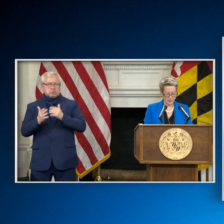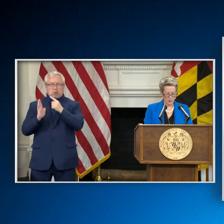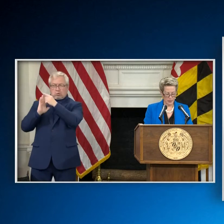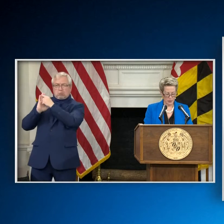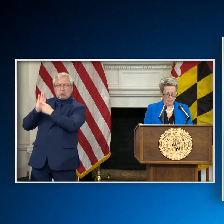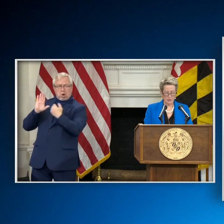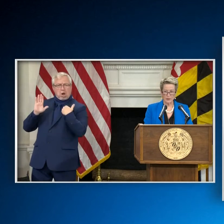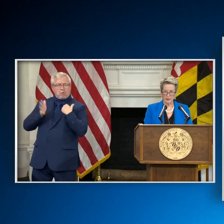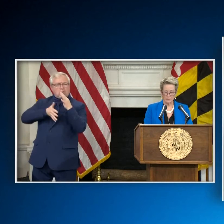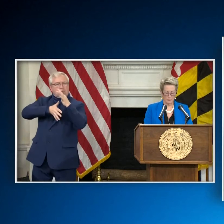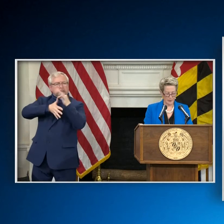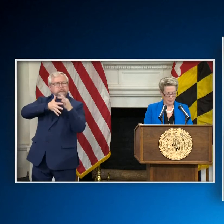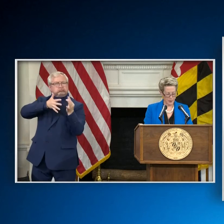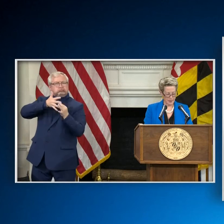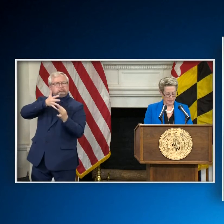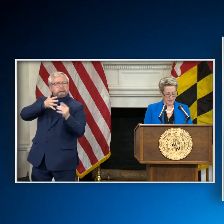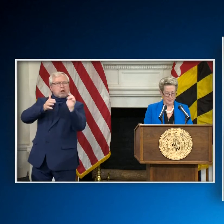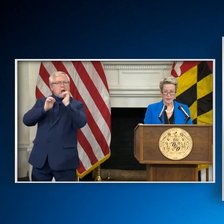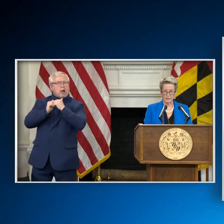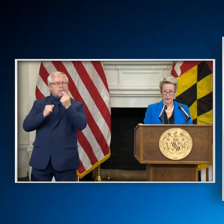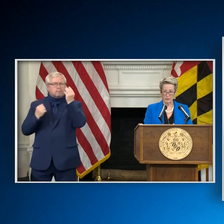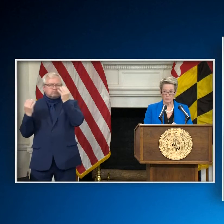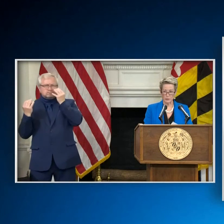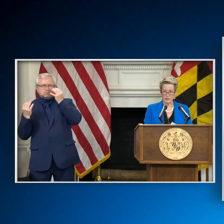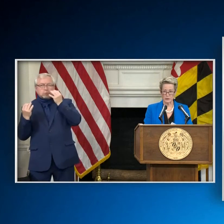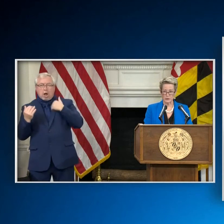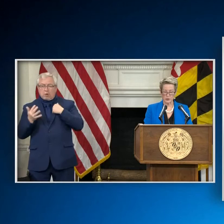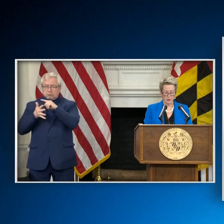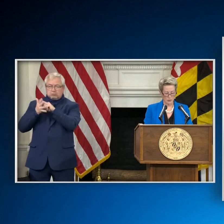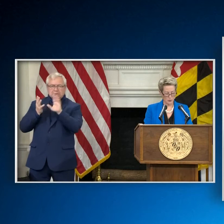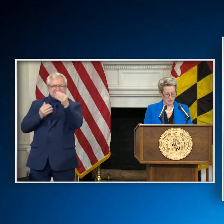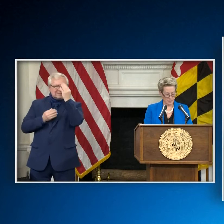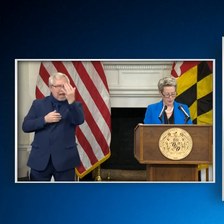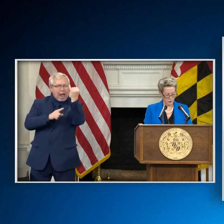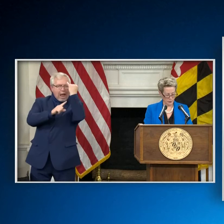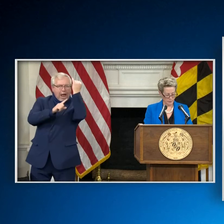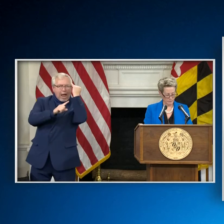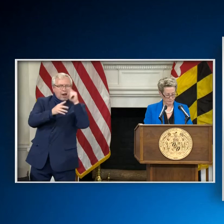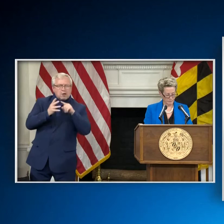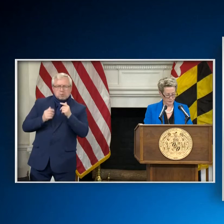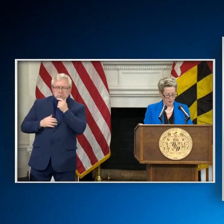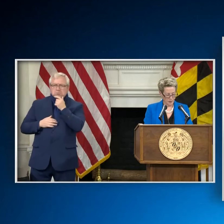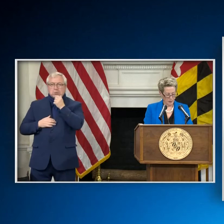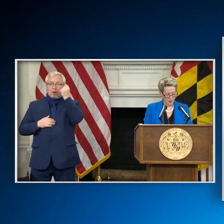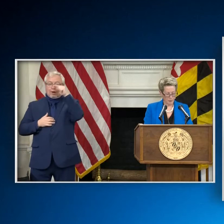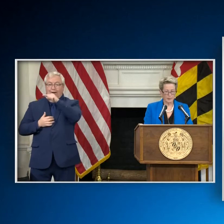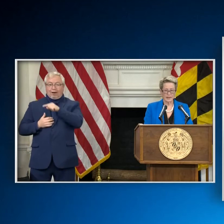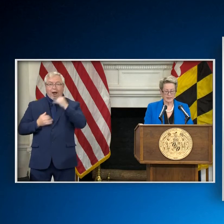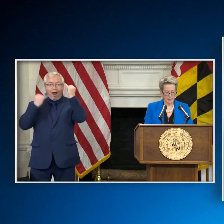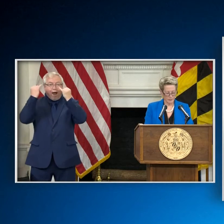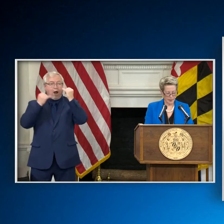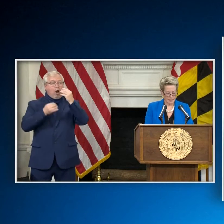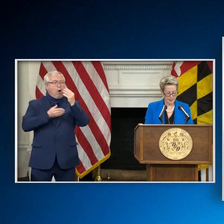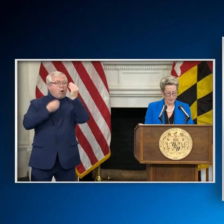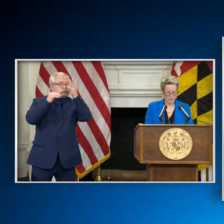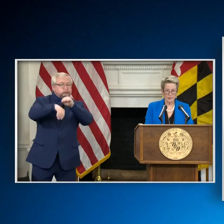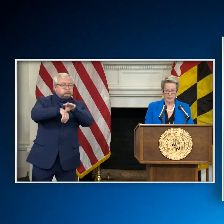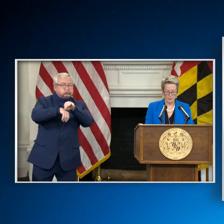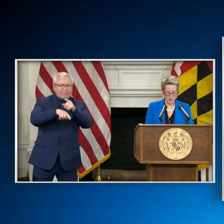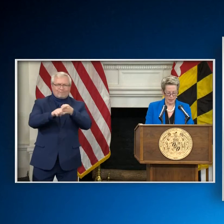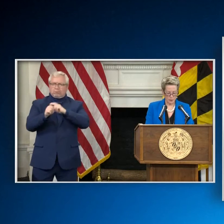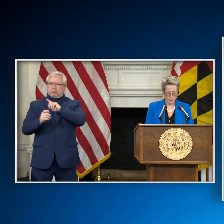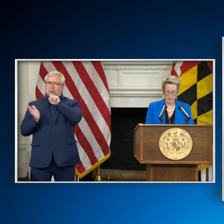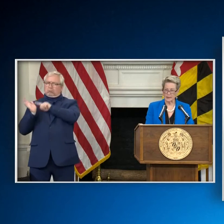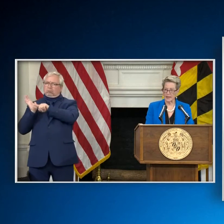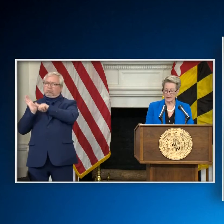and considerations developed from best practices and available research across the country. Our plan identifies several